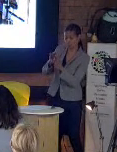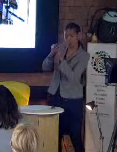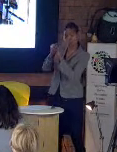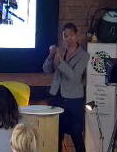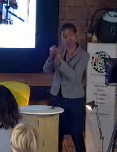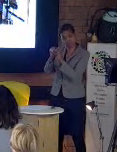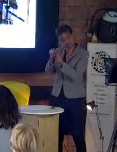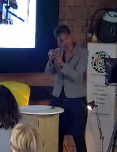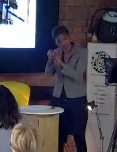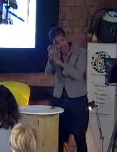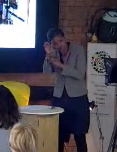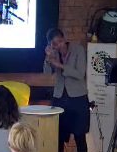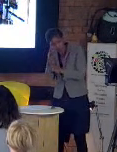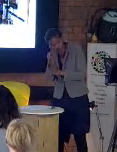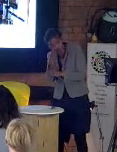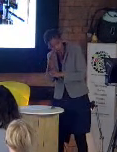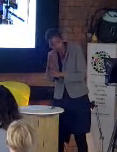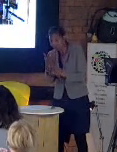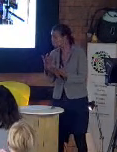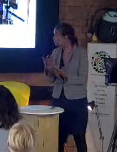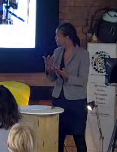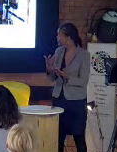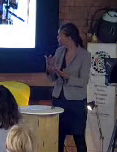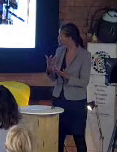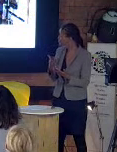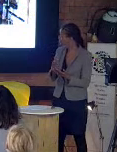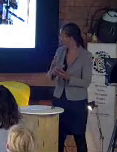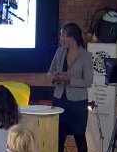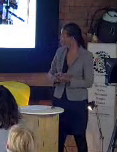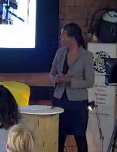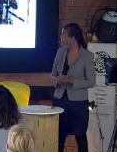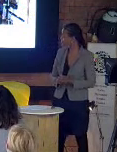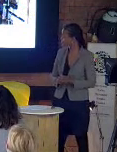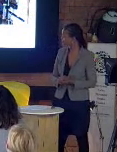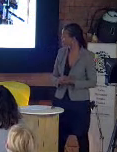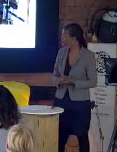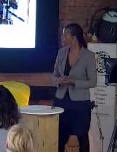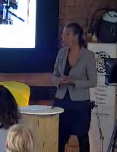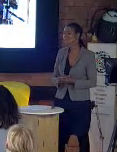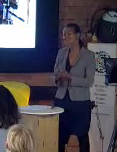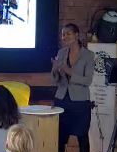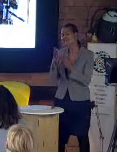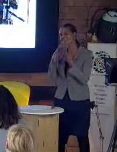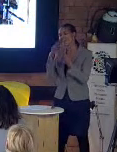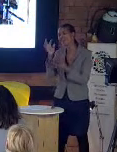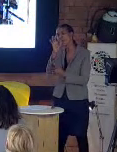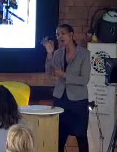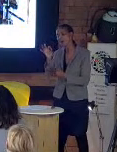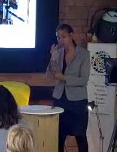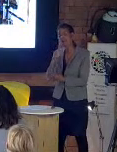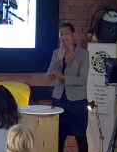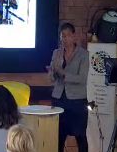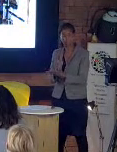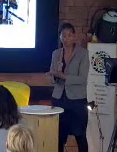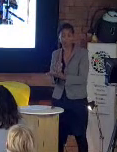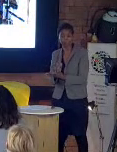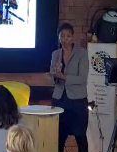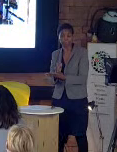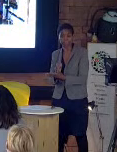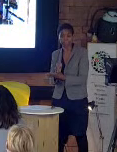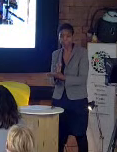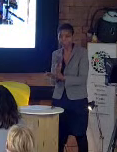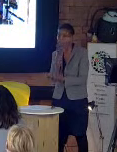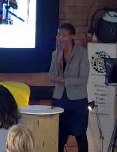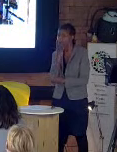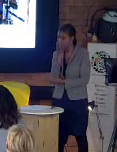Camille? Yeah, very well. Thank you for your question. Yeah, definitely. Like I was saying,